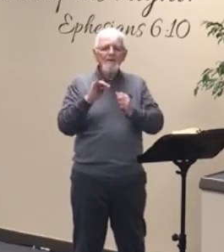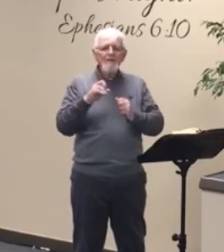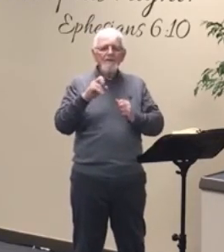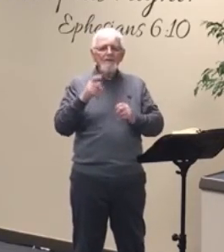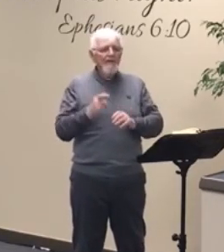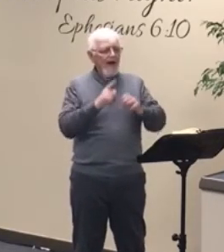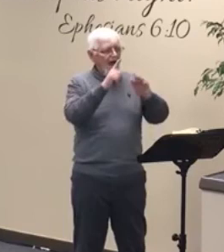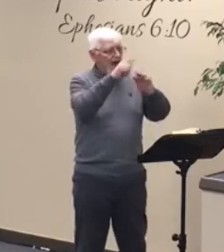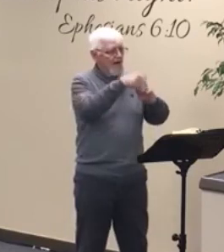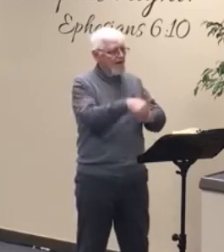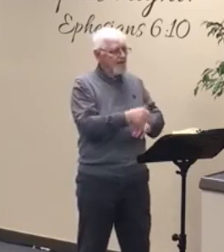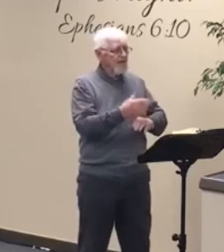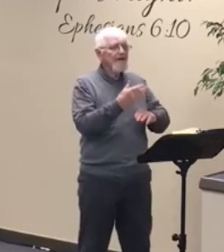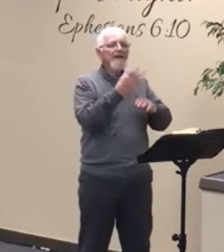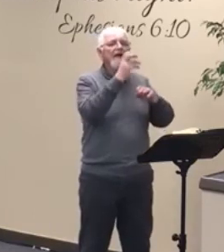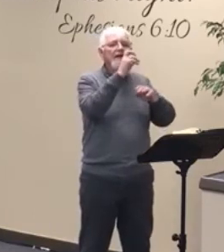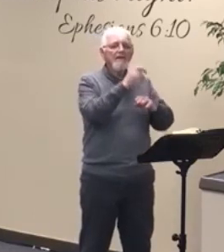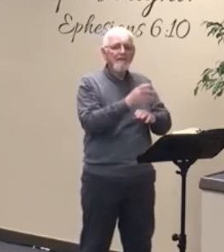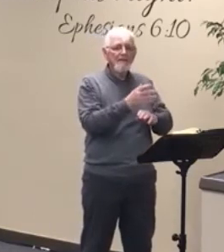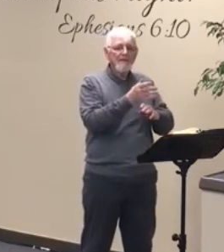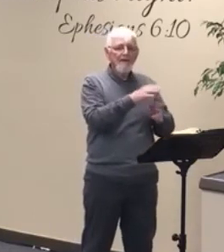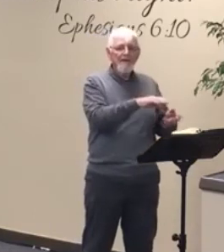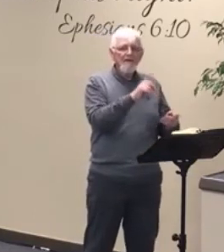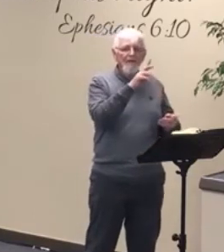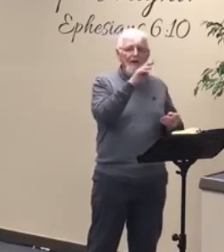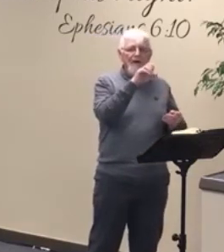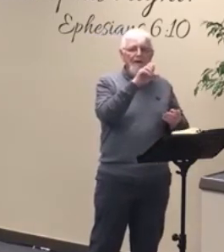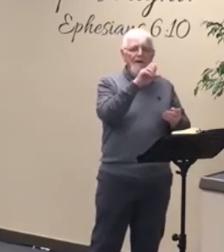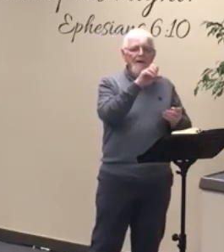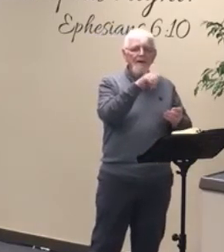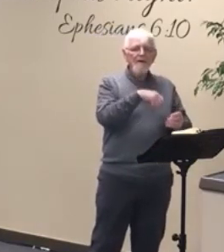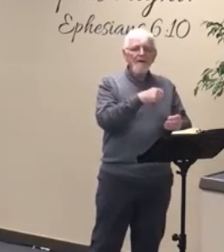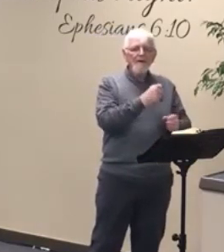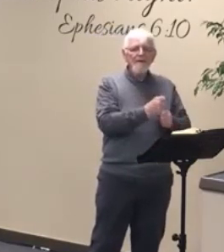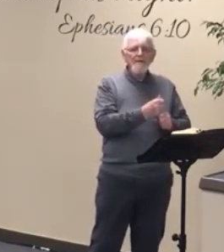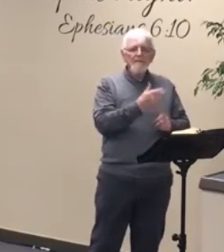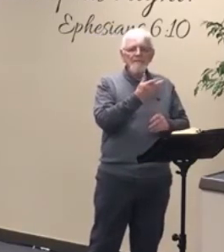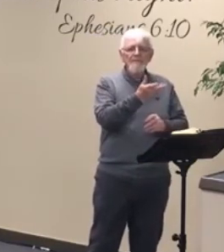he dies. 400 years goes by.